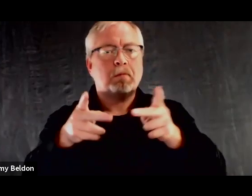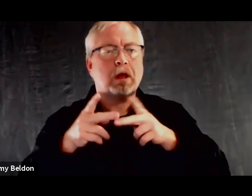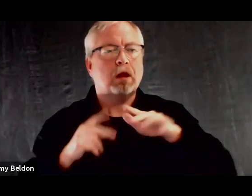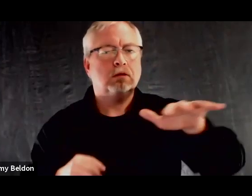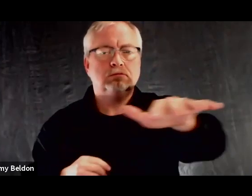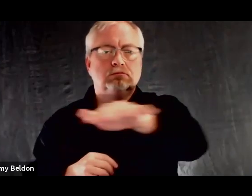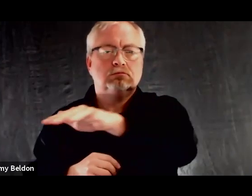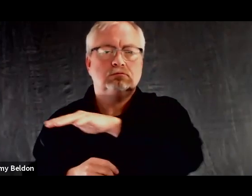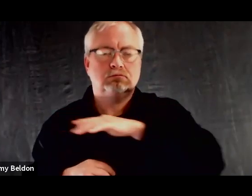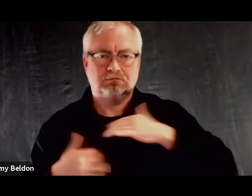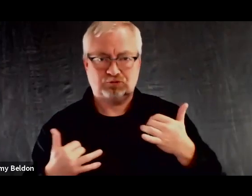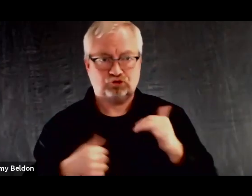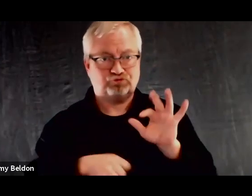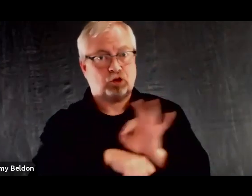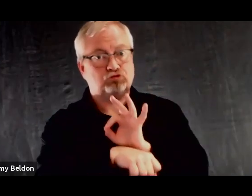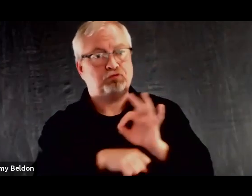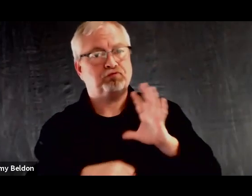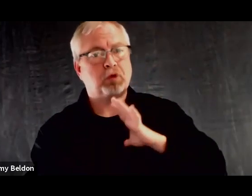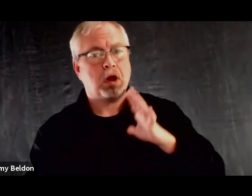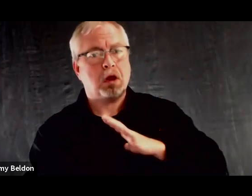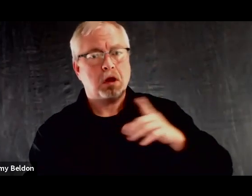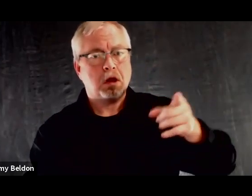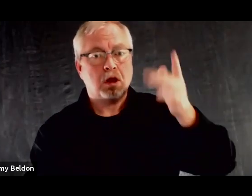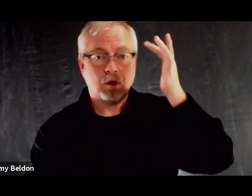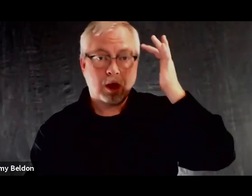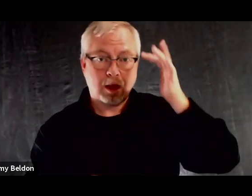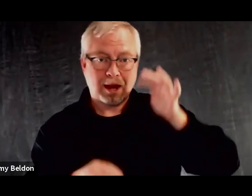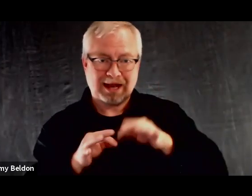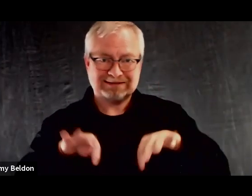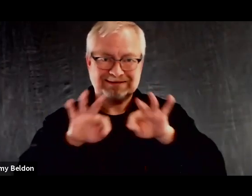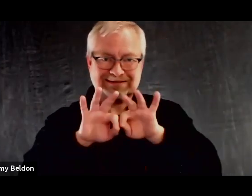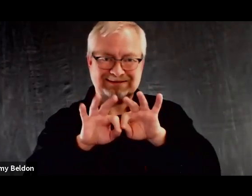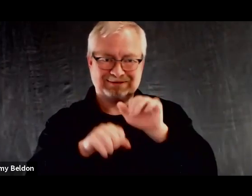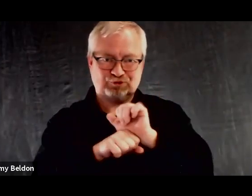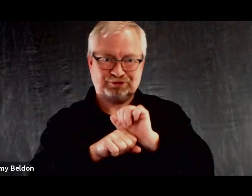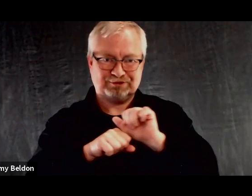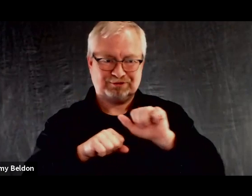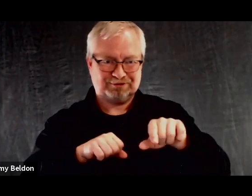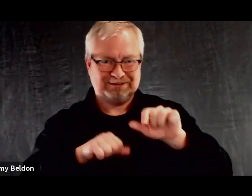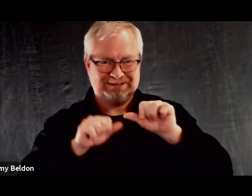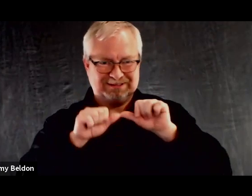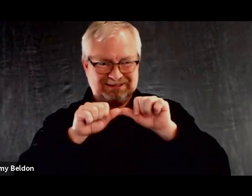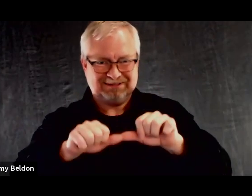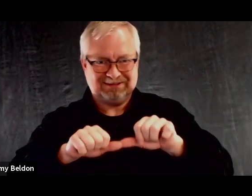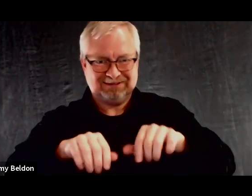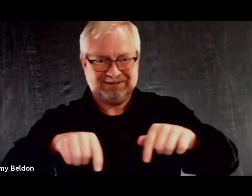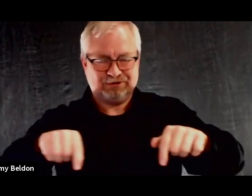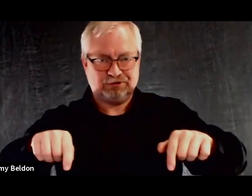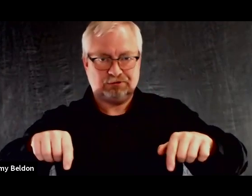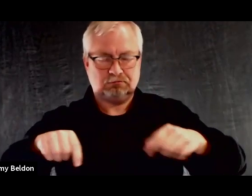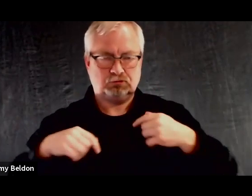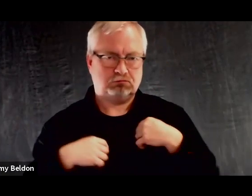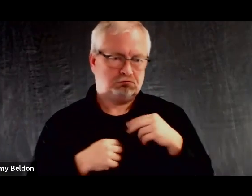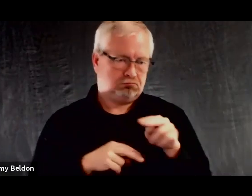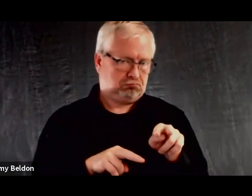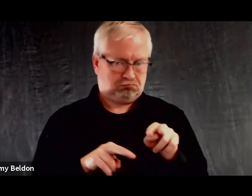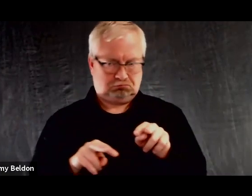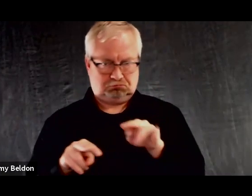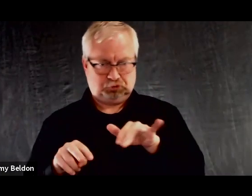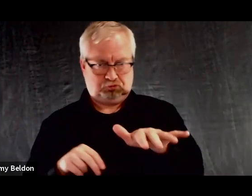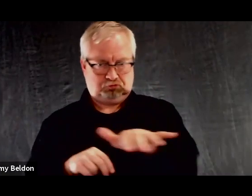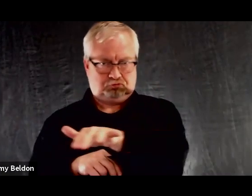are essential parts of the essential workforce. And as we look to reopen other